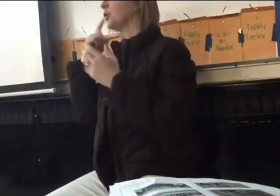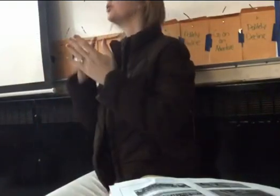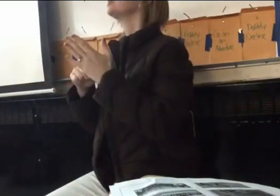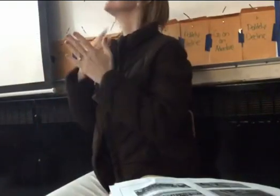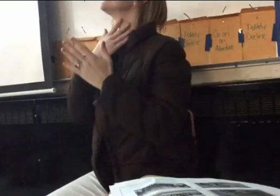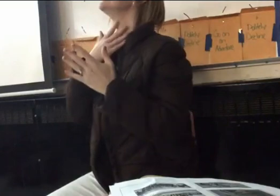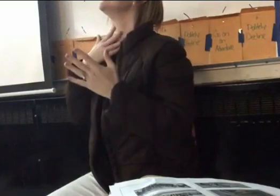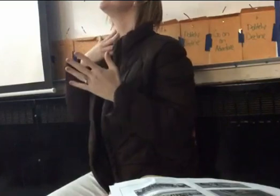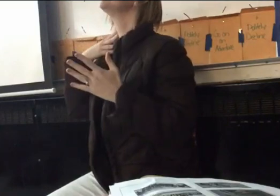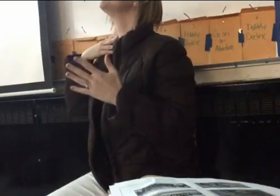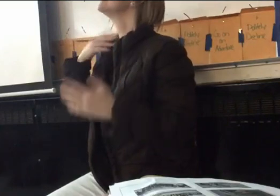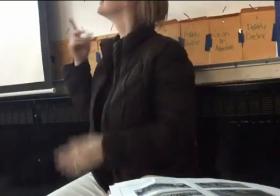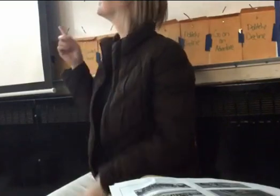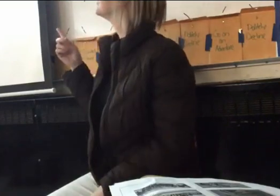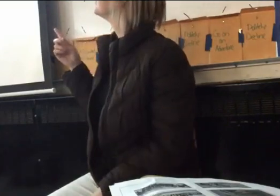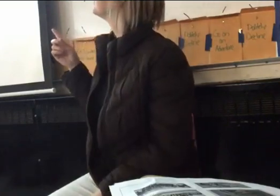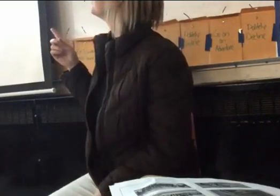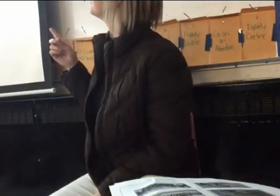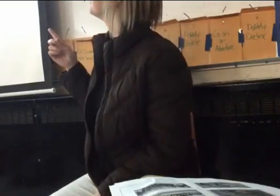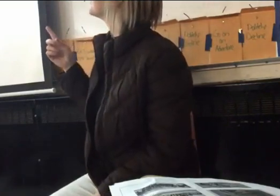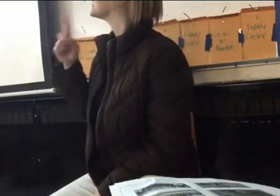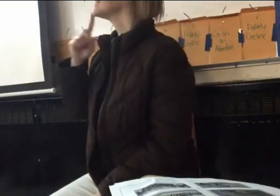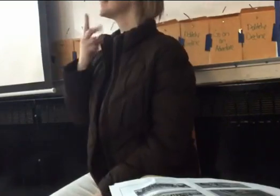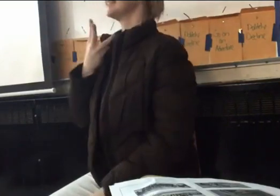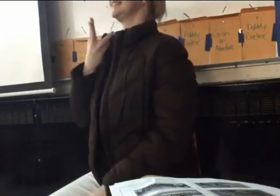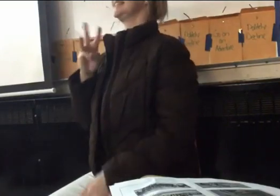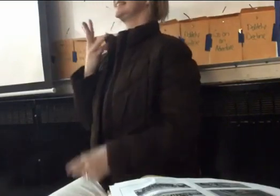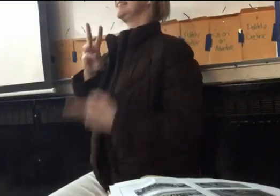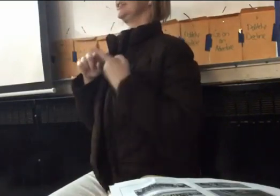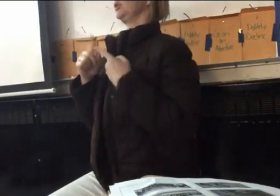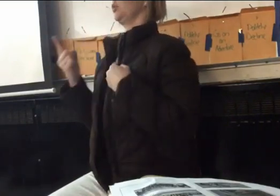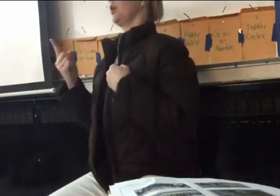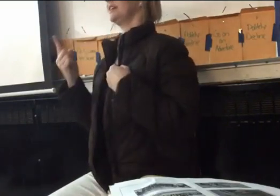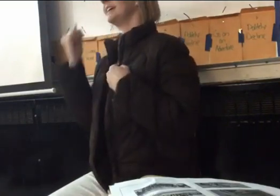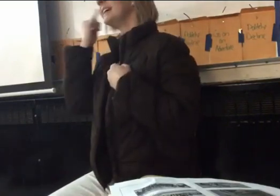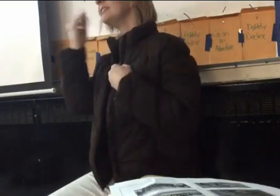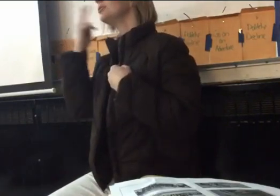silver, and it says 16 to 1. If you ever see the term